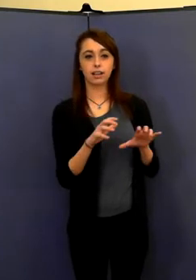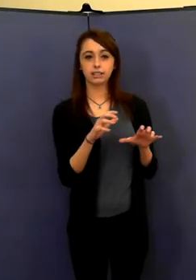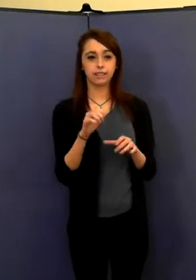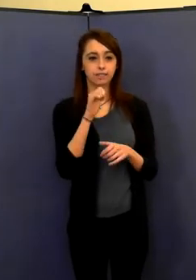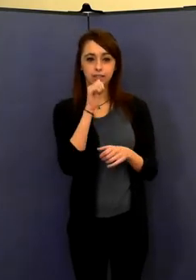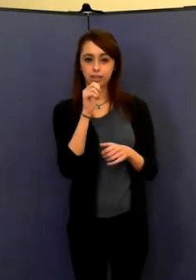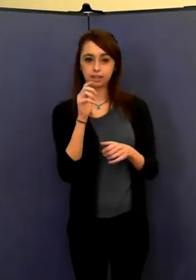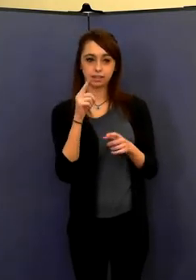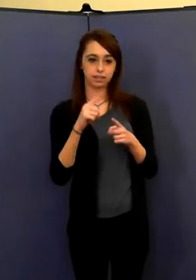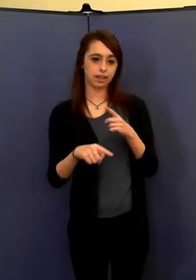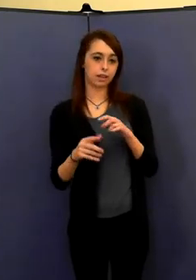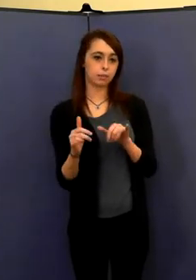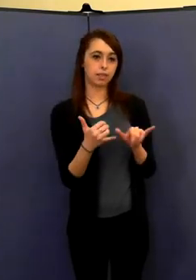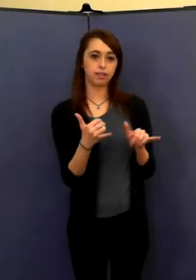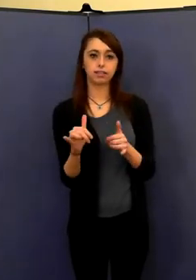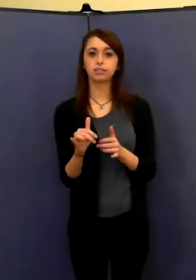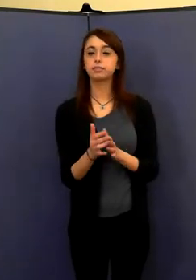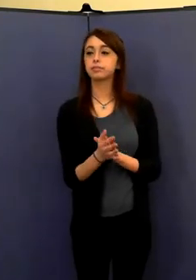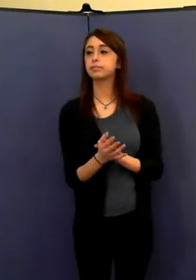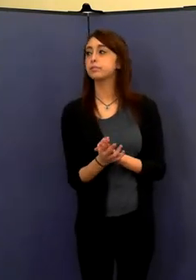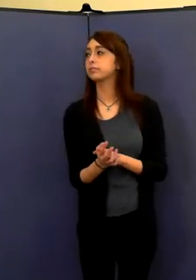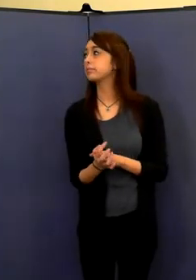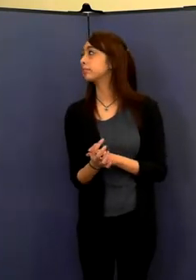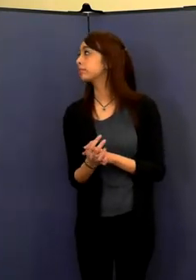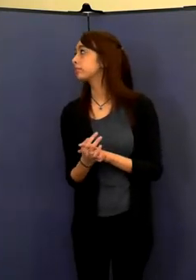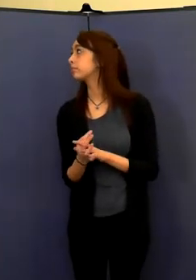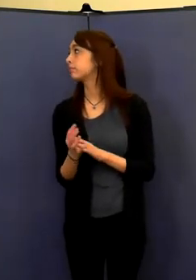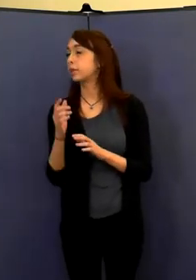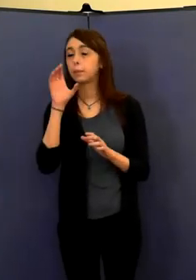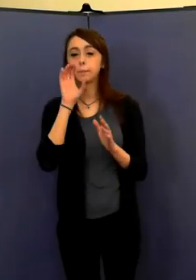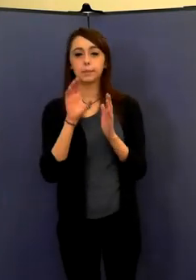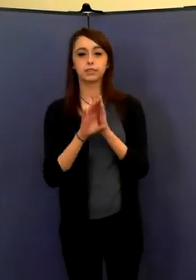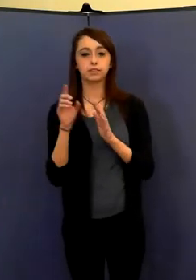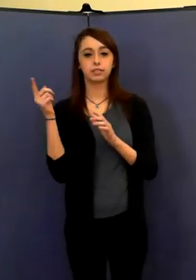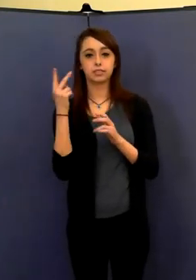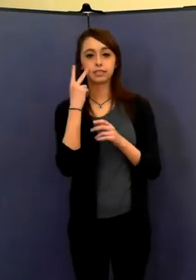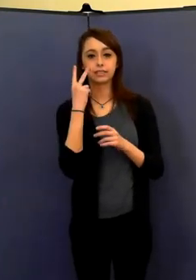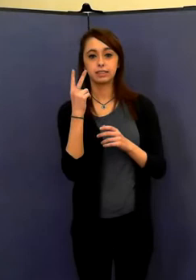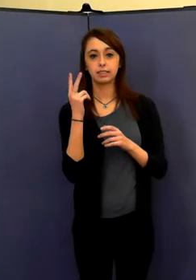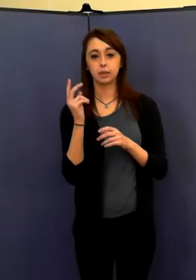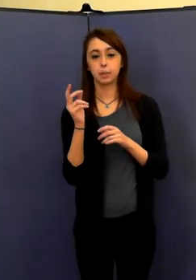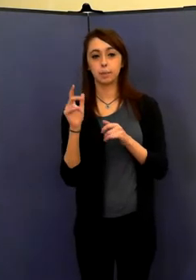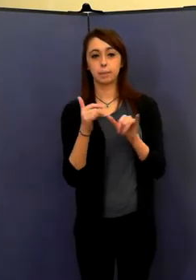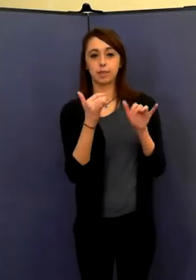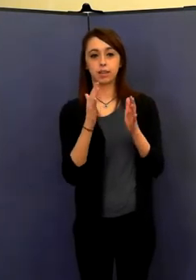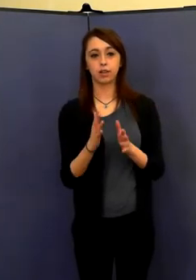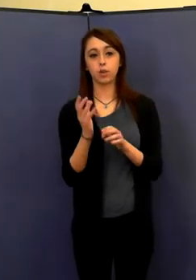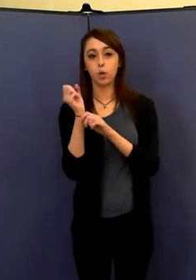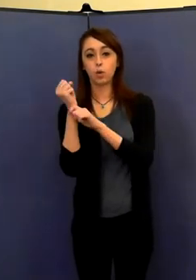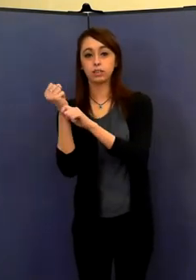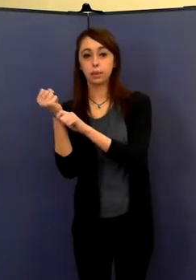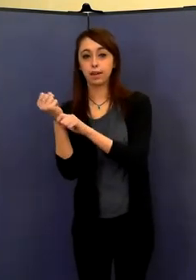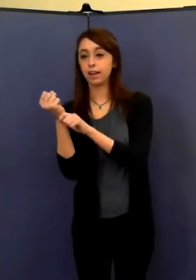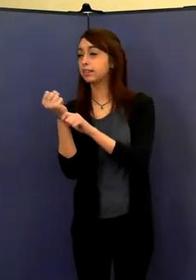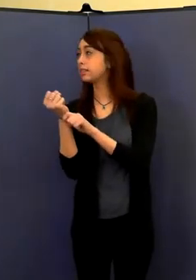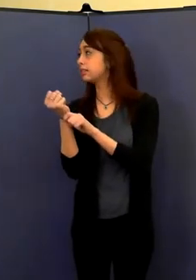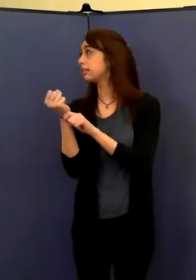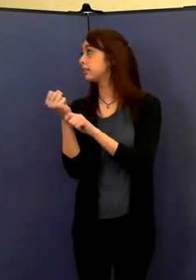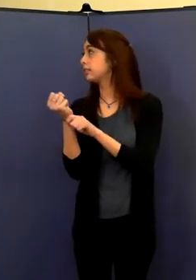can see the player is staying there holding a bat, and then the catcher stands behind them. And then behind that player, there is